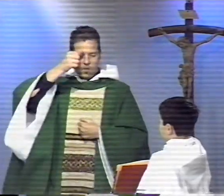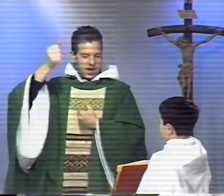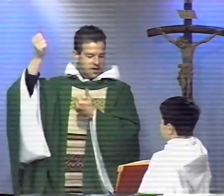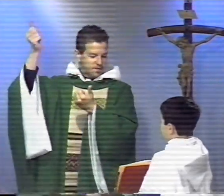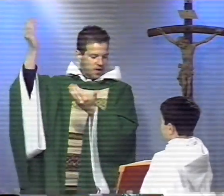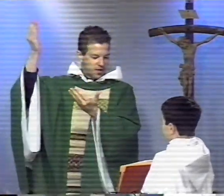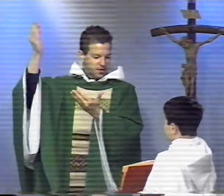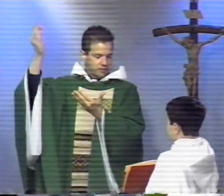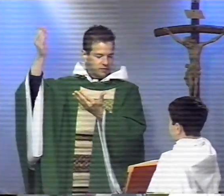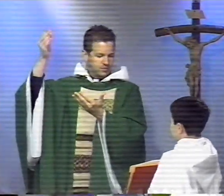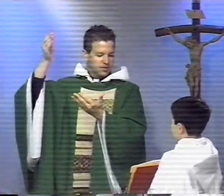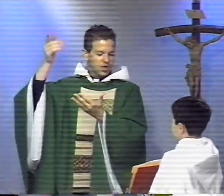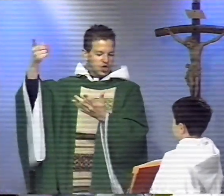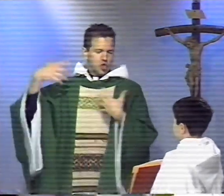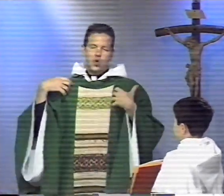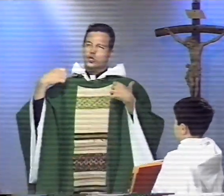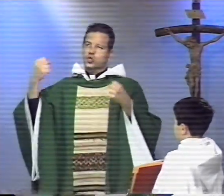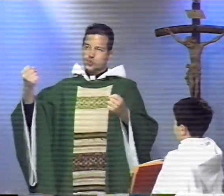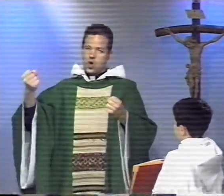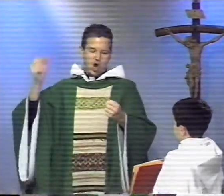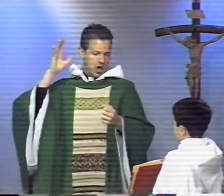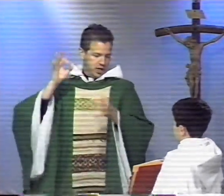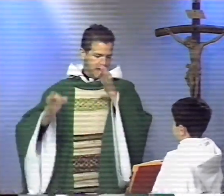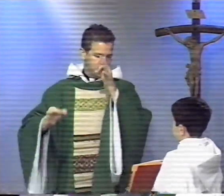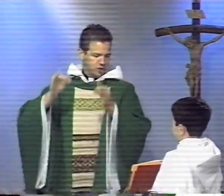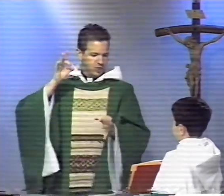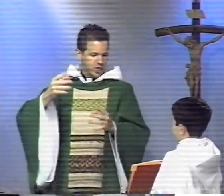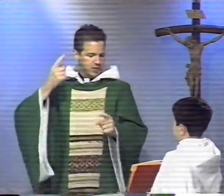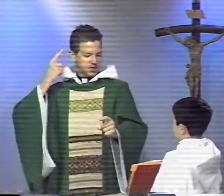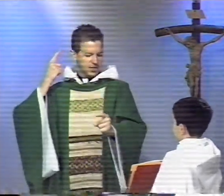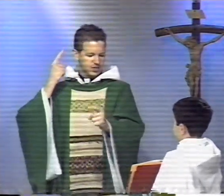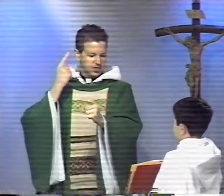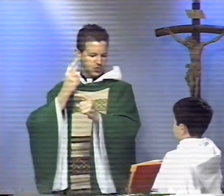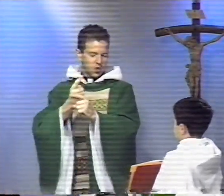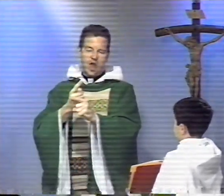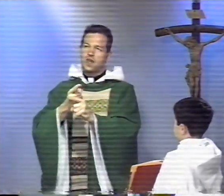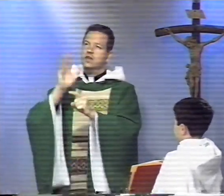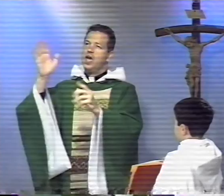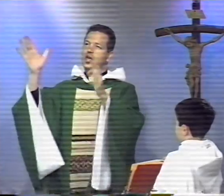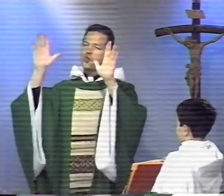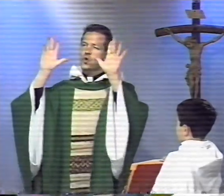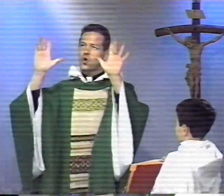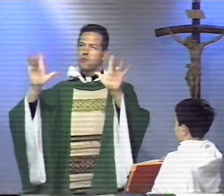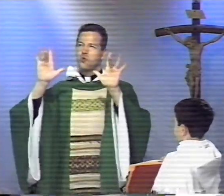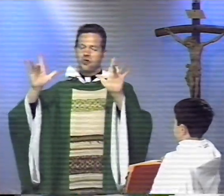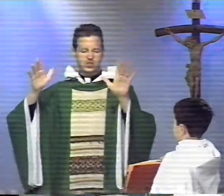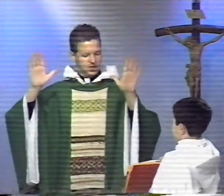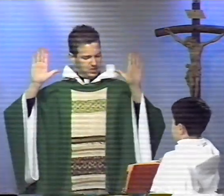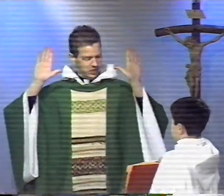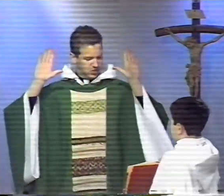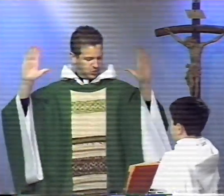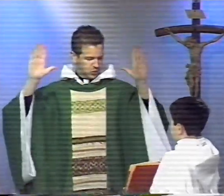Almighty Father, you are strong and your justice is right and your mercy is